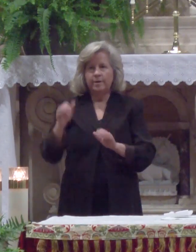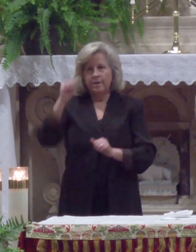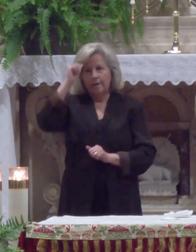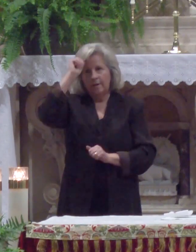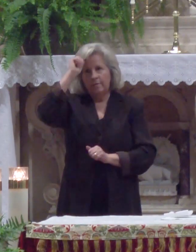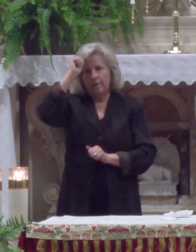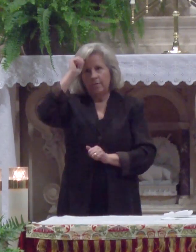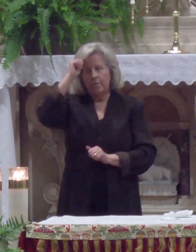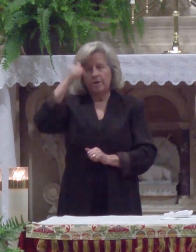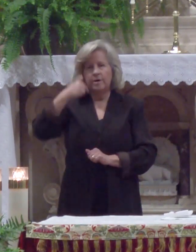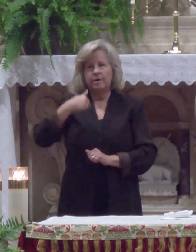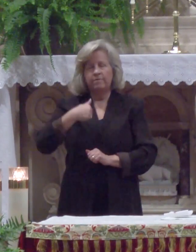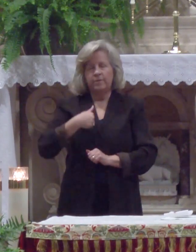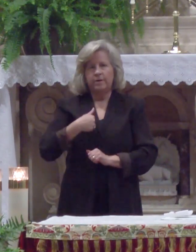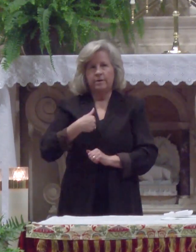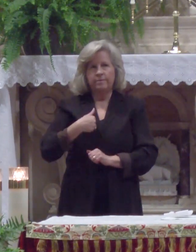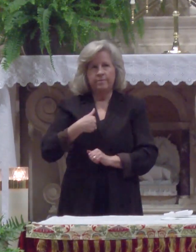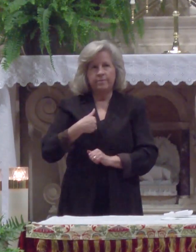me."